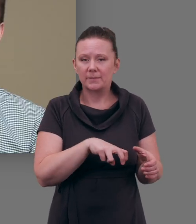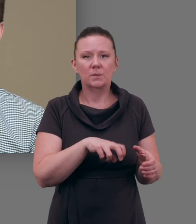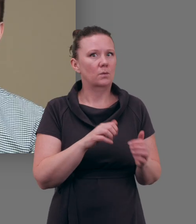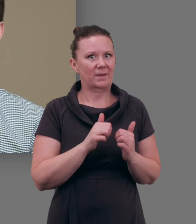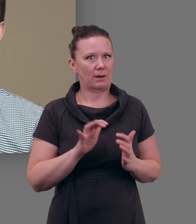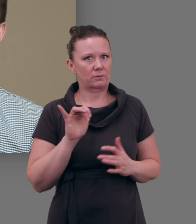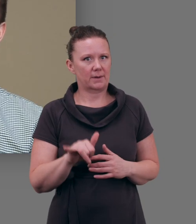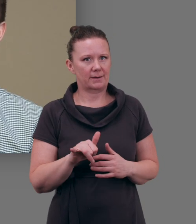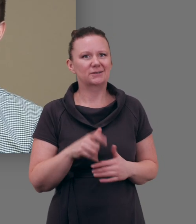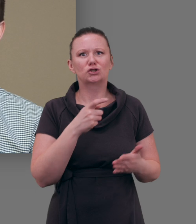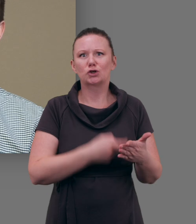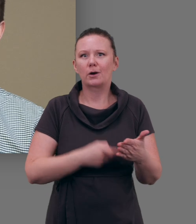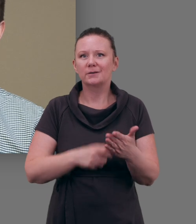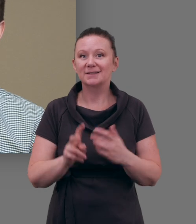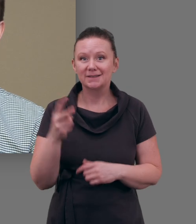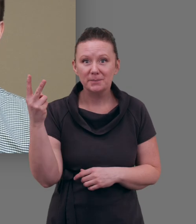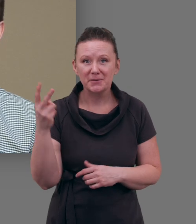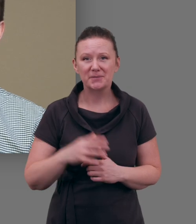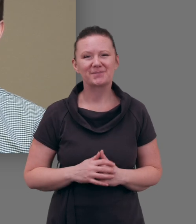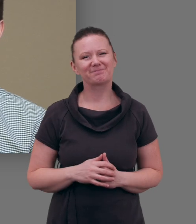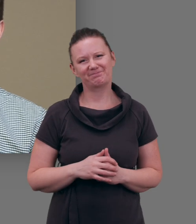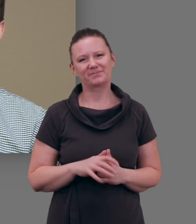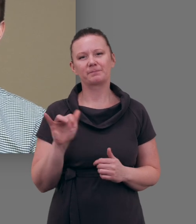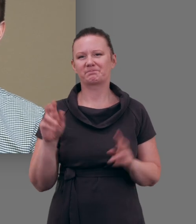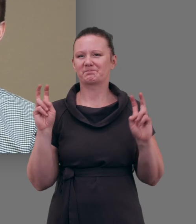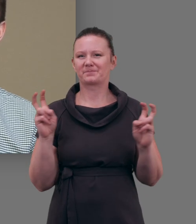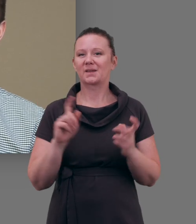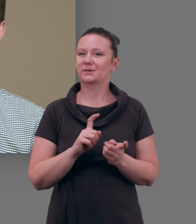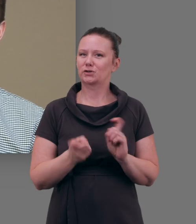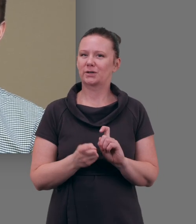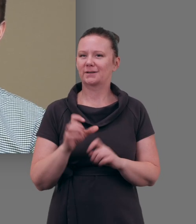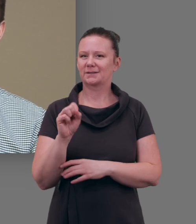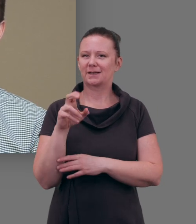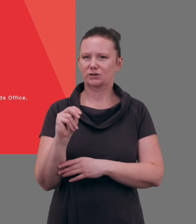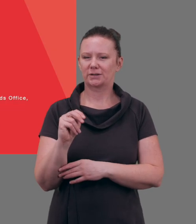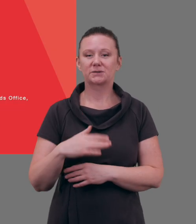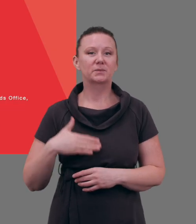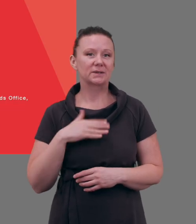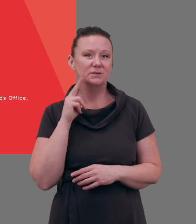And that's changing sections. Please take a look at our other student planning videos.